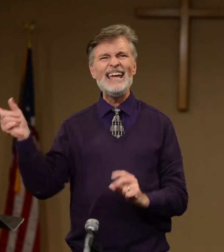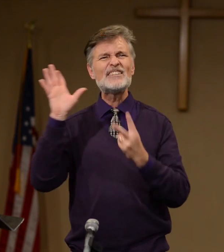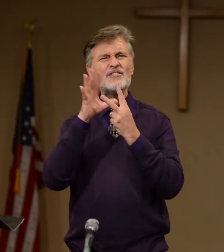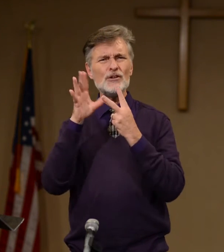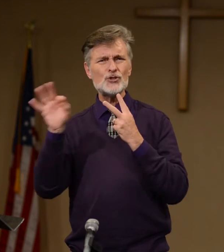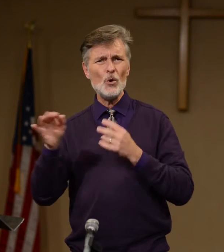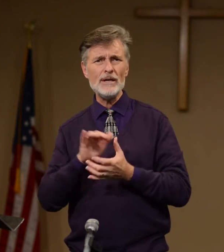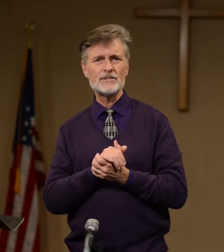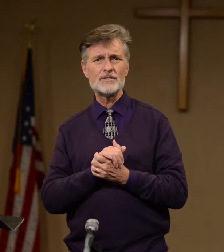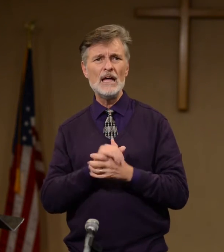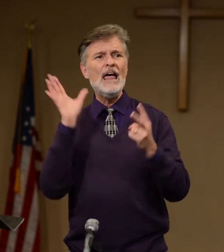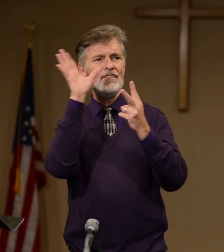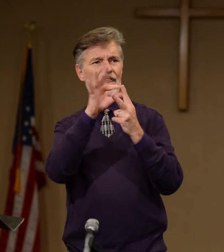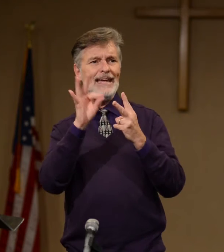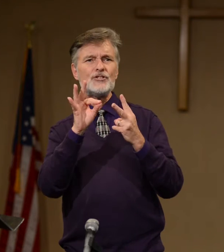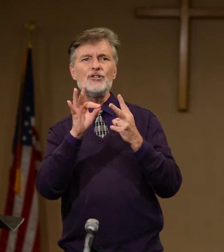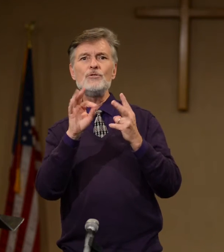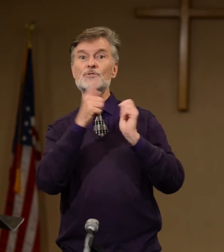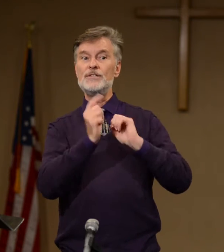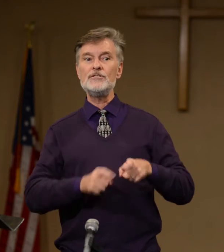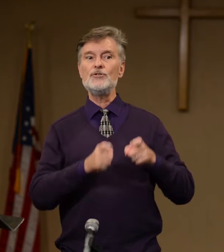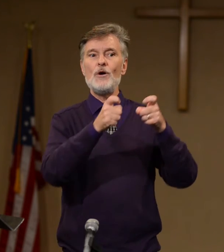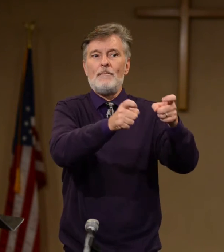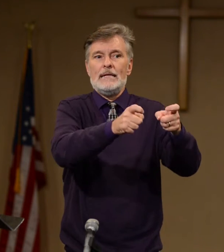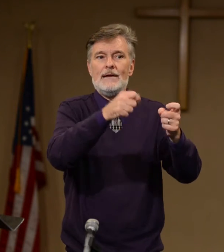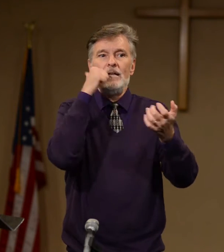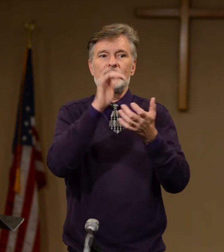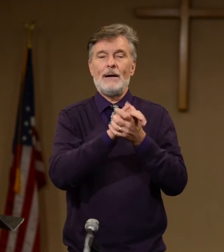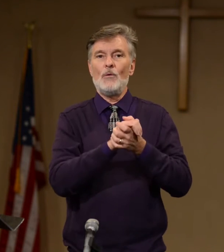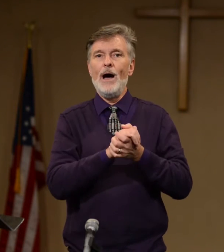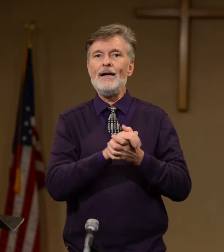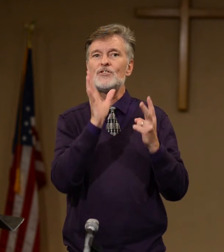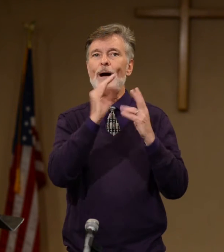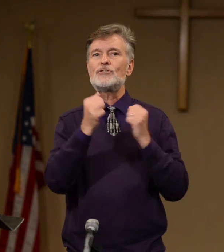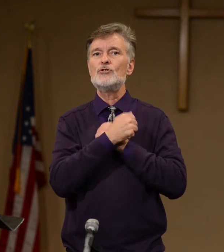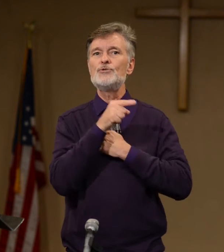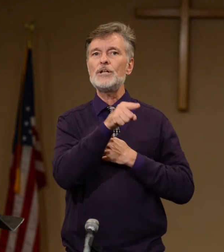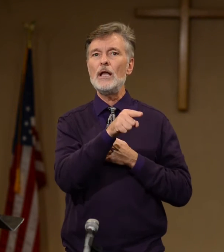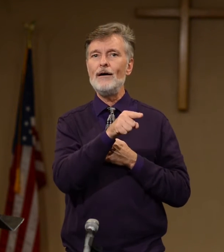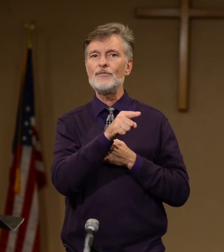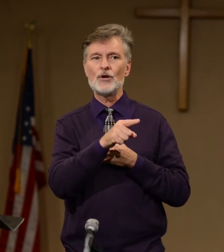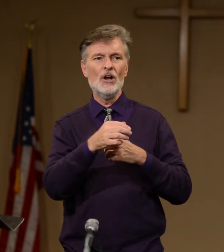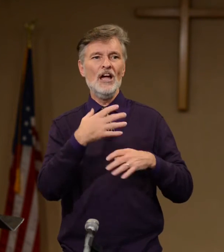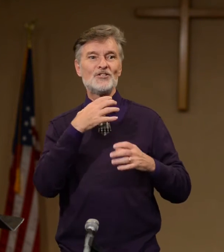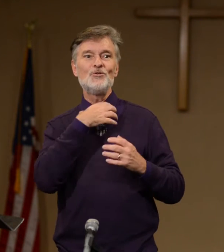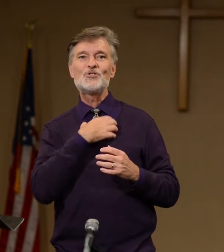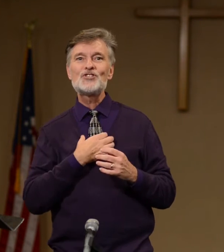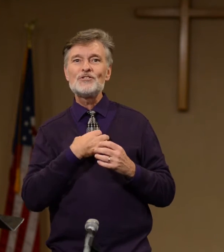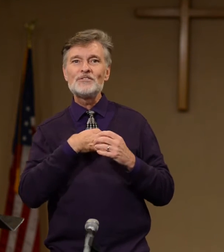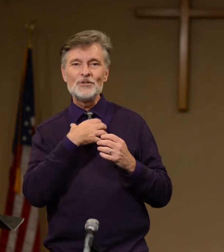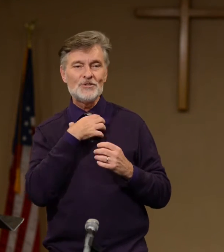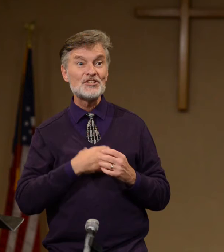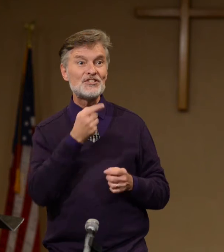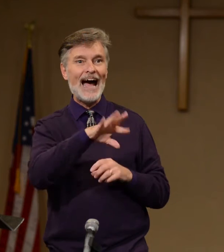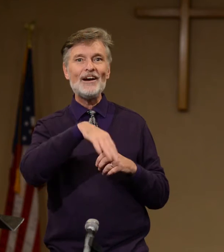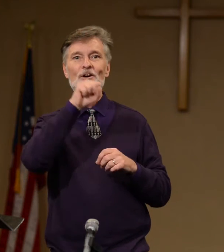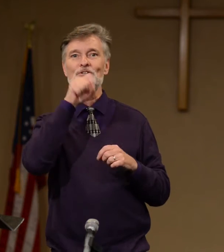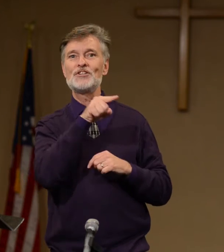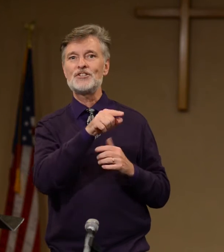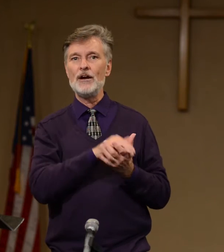It's their choice. They choose. This is who I've been given as my wife, so I choose to love her, to desire her, to